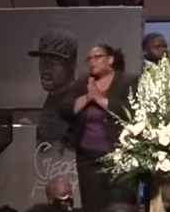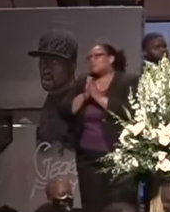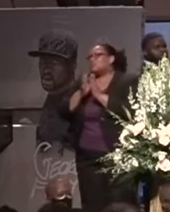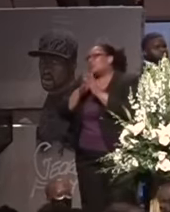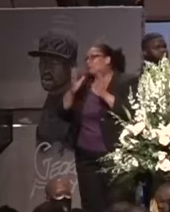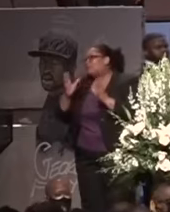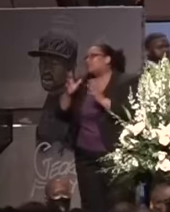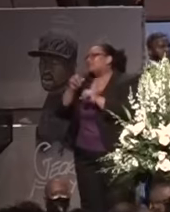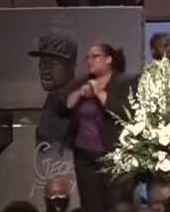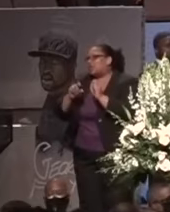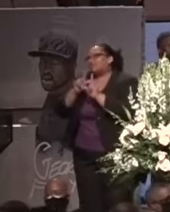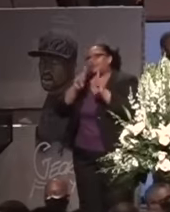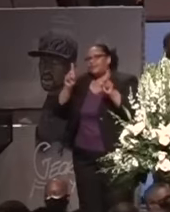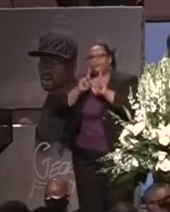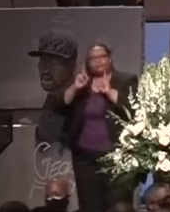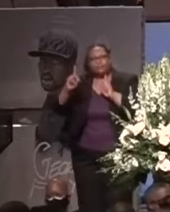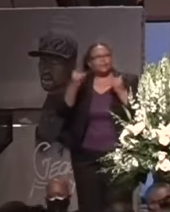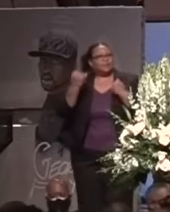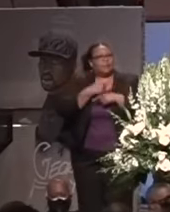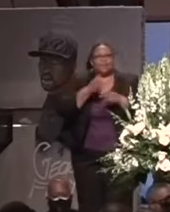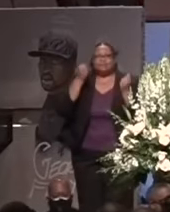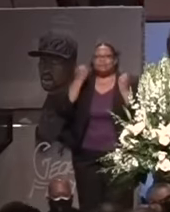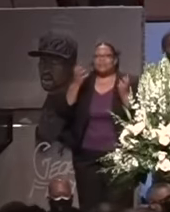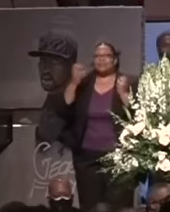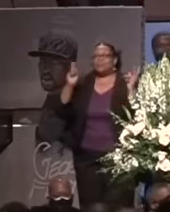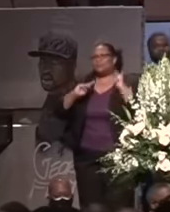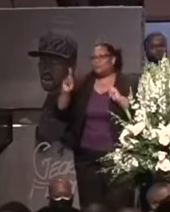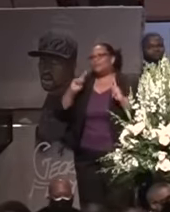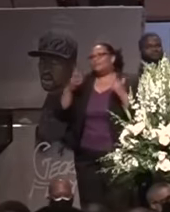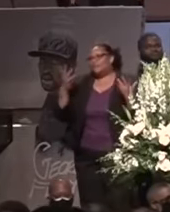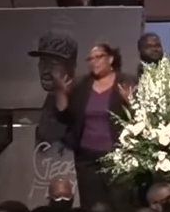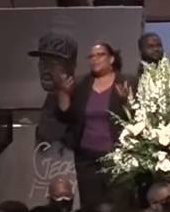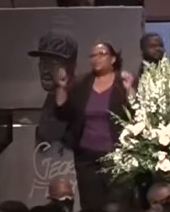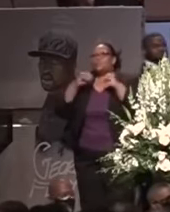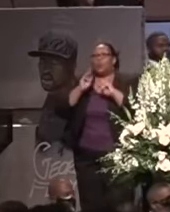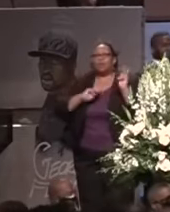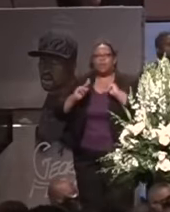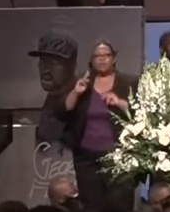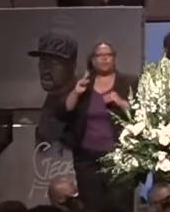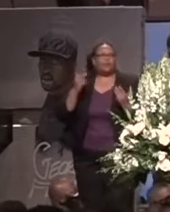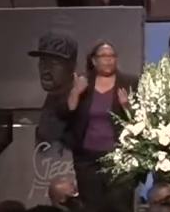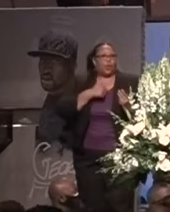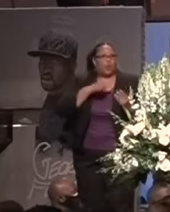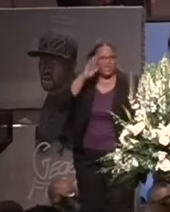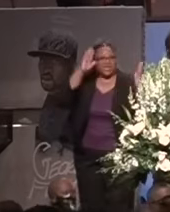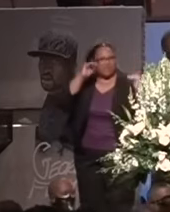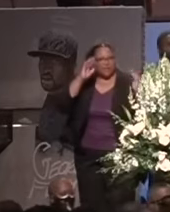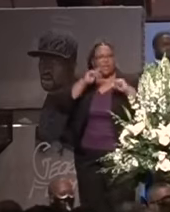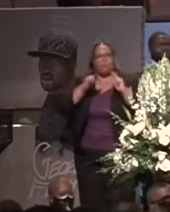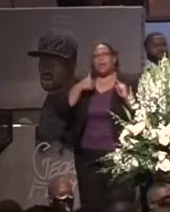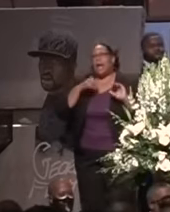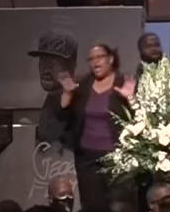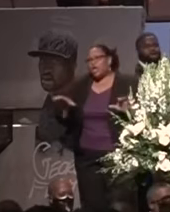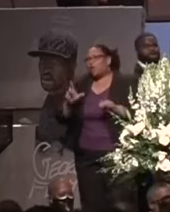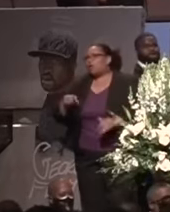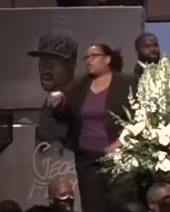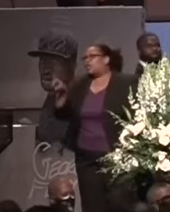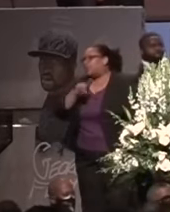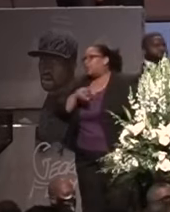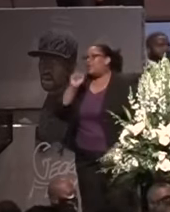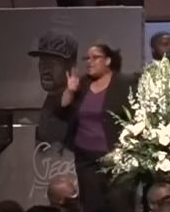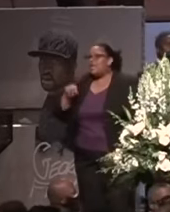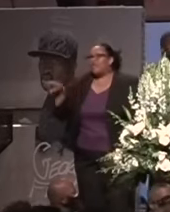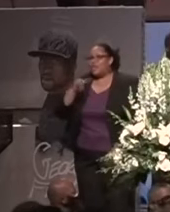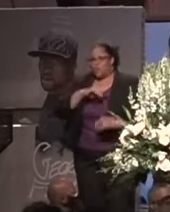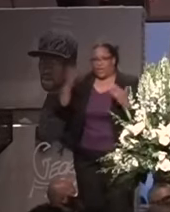distancing today. Obviously, it's a lot more people than we thought, but I encourage all of you that if